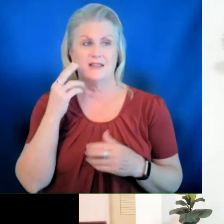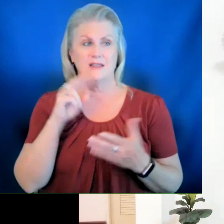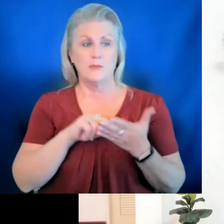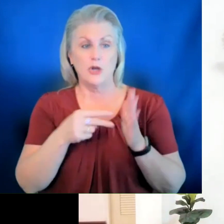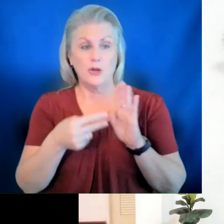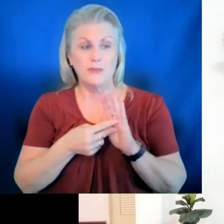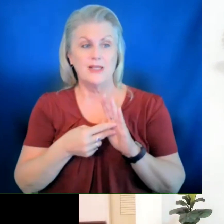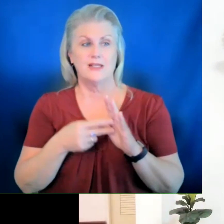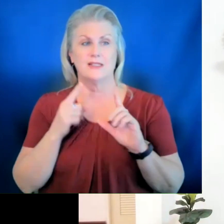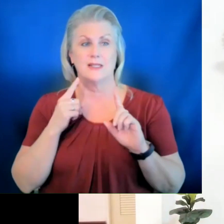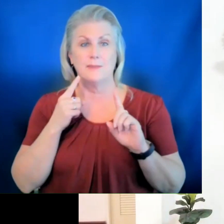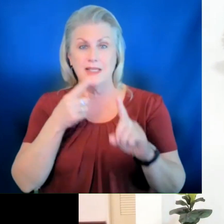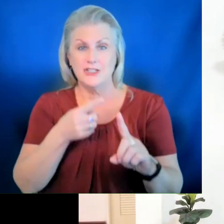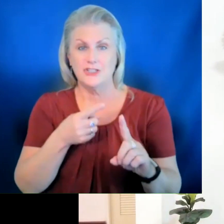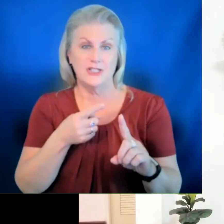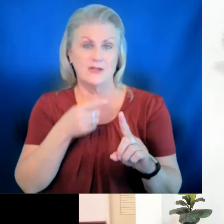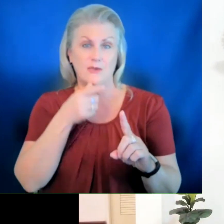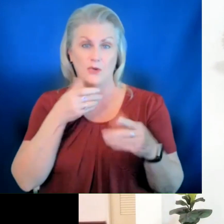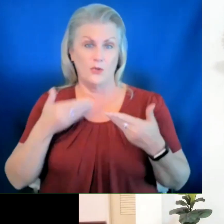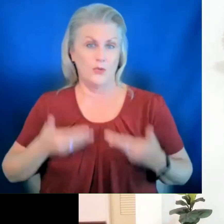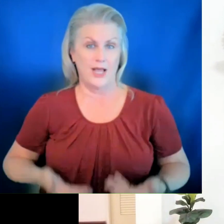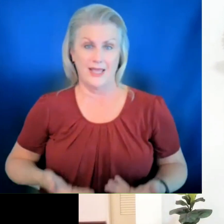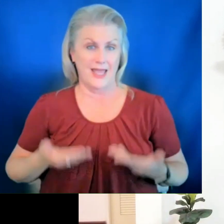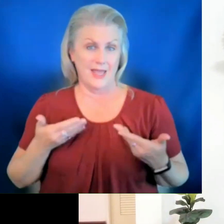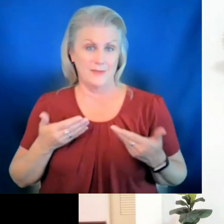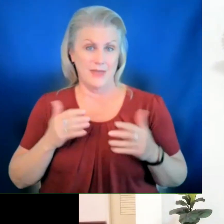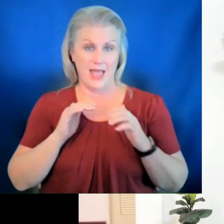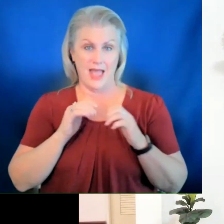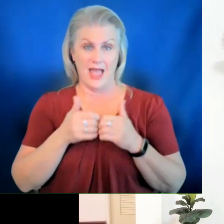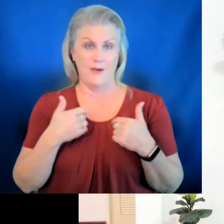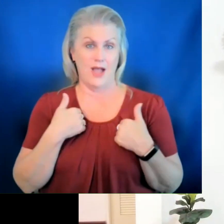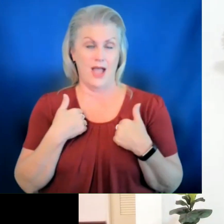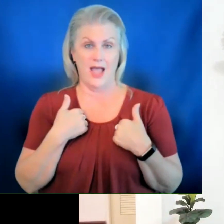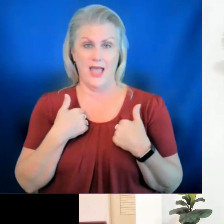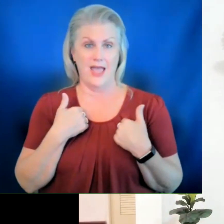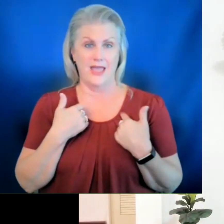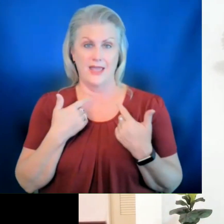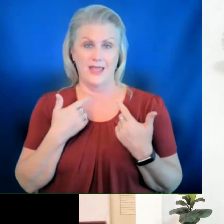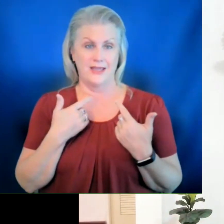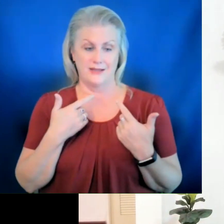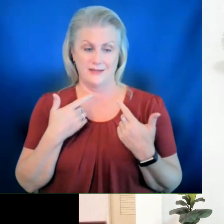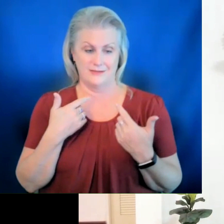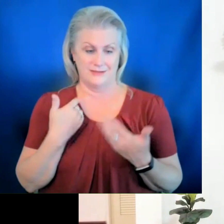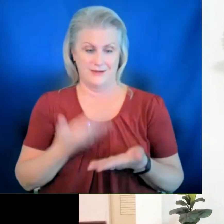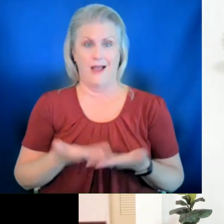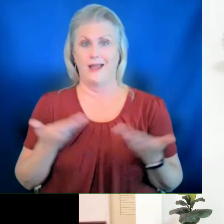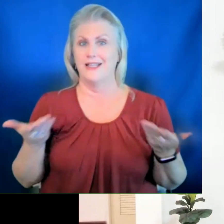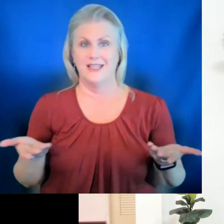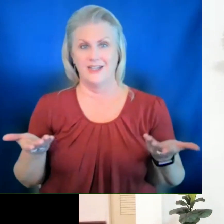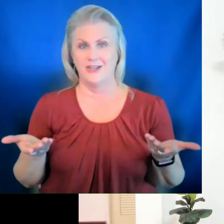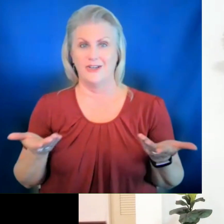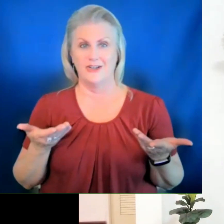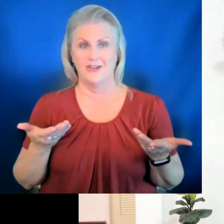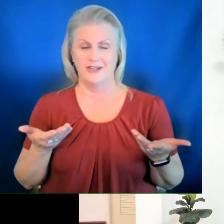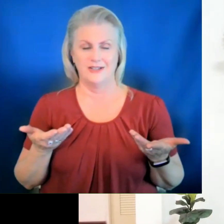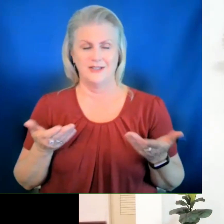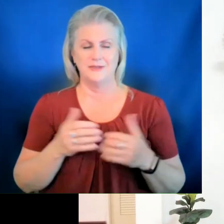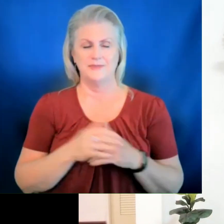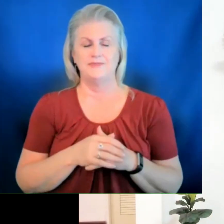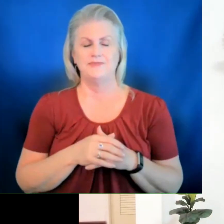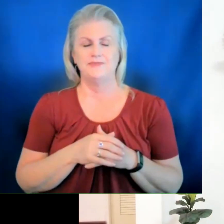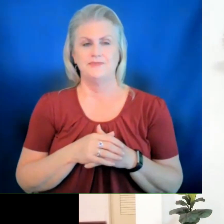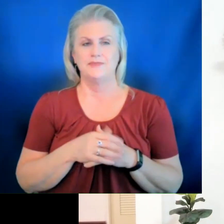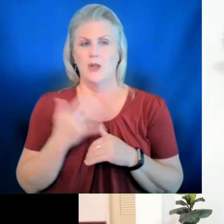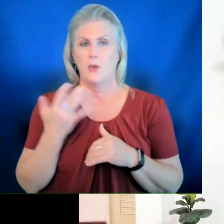reason, the purpose, the mission of who I am and how I got to be here and to do all of